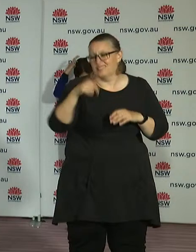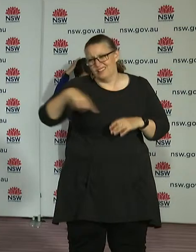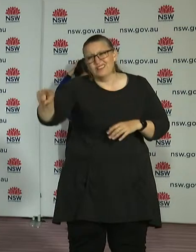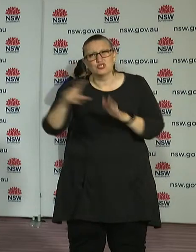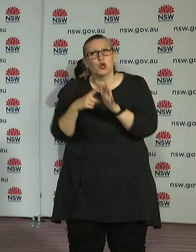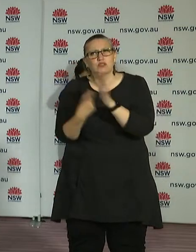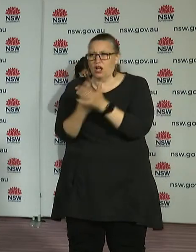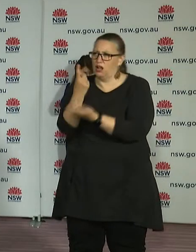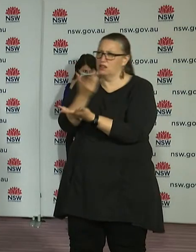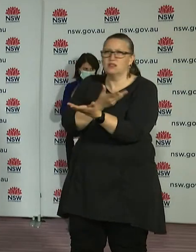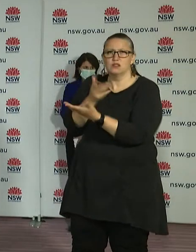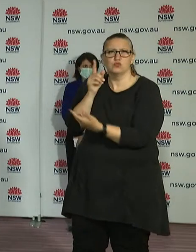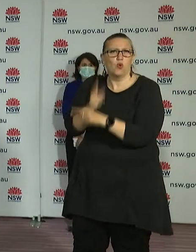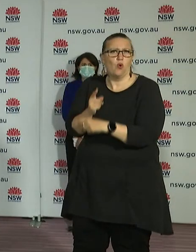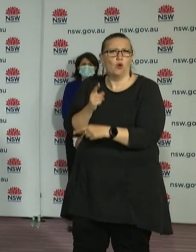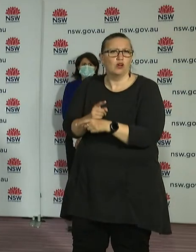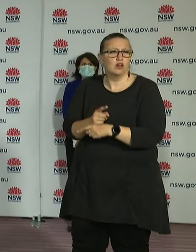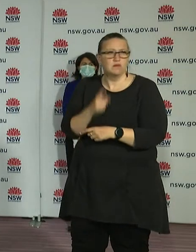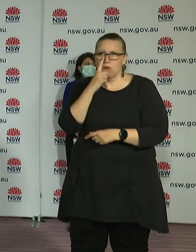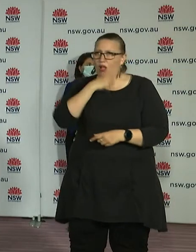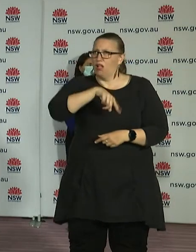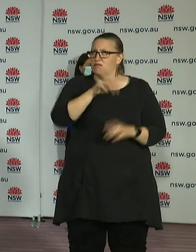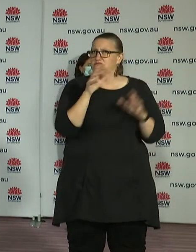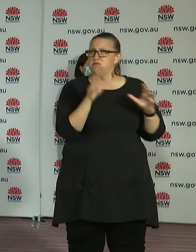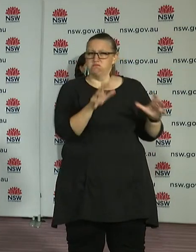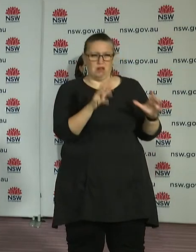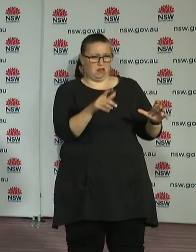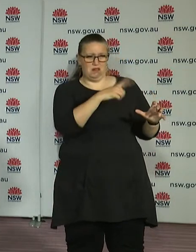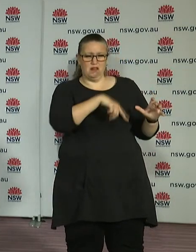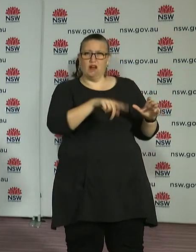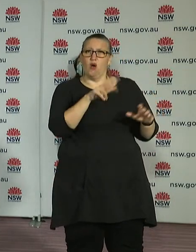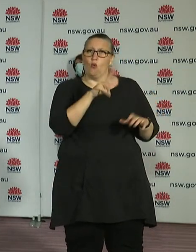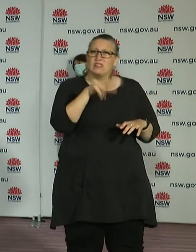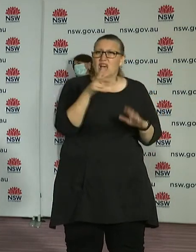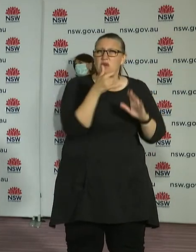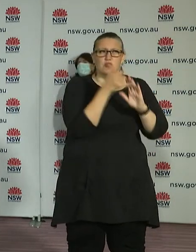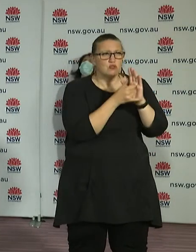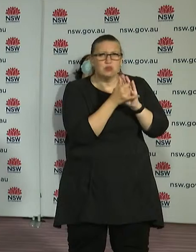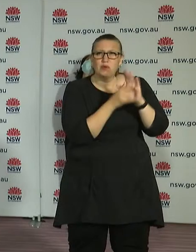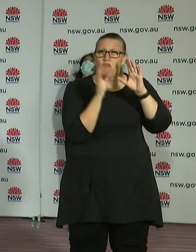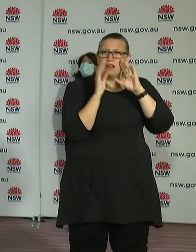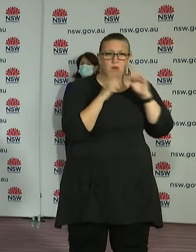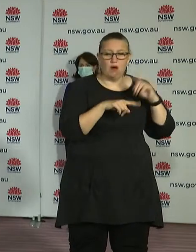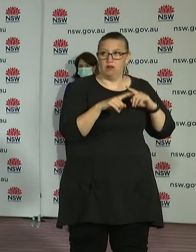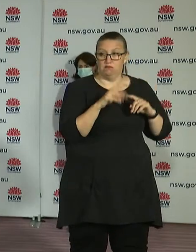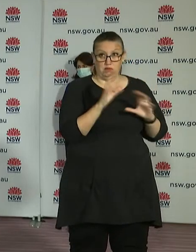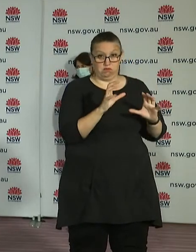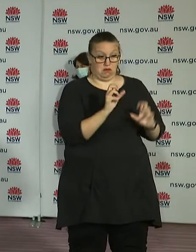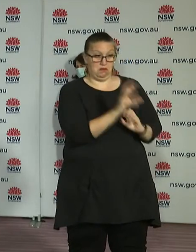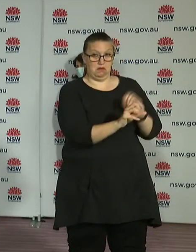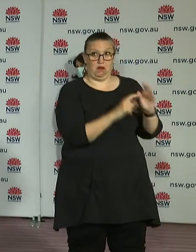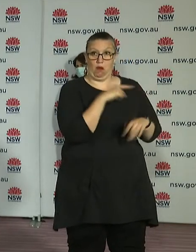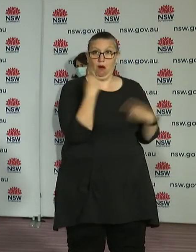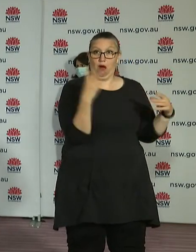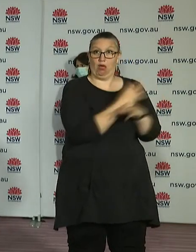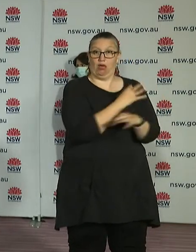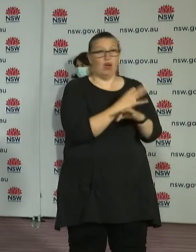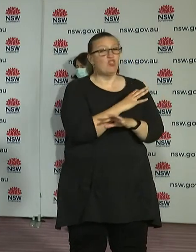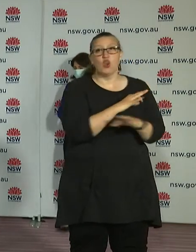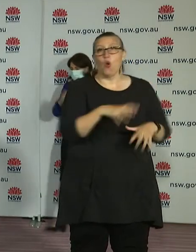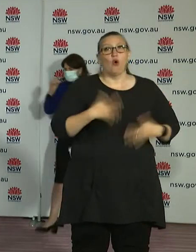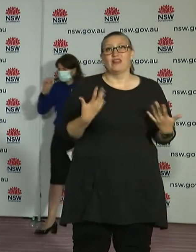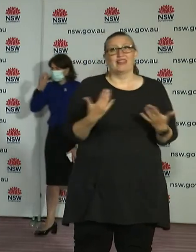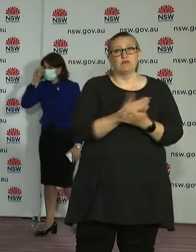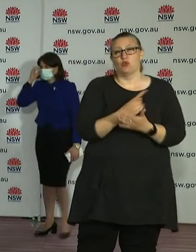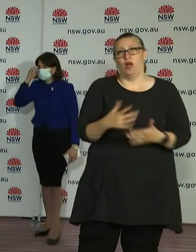strange people on social media doing very strange messaging, and it isn't designed to keep you either healthy or alive. Thank you. Premier, given